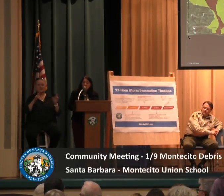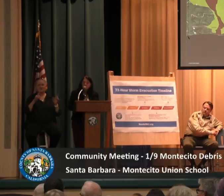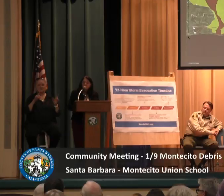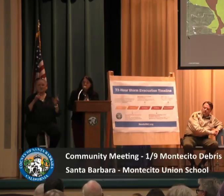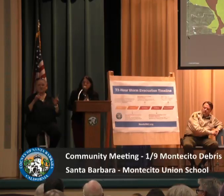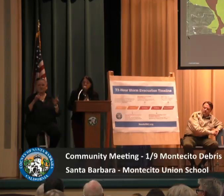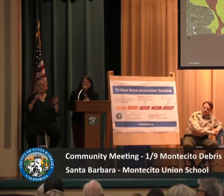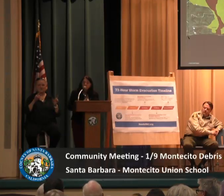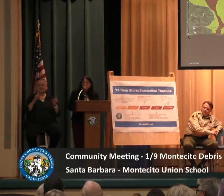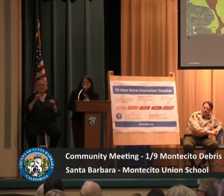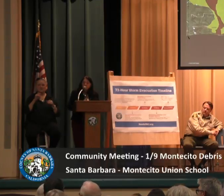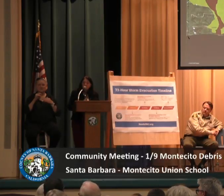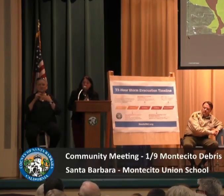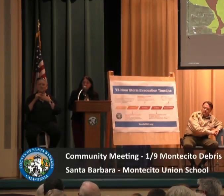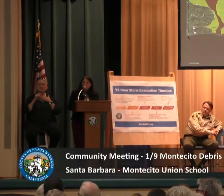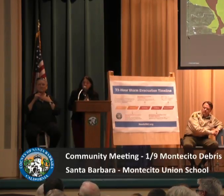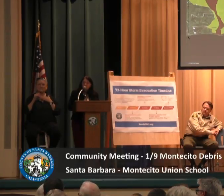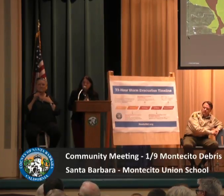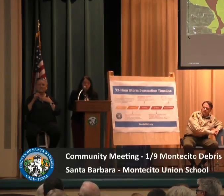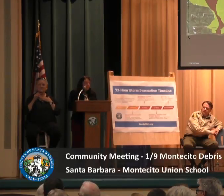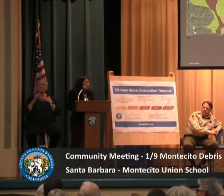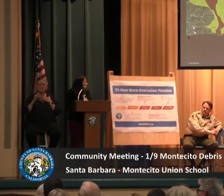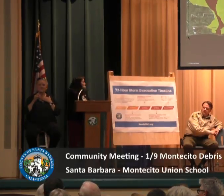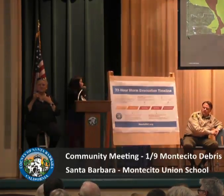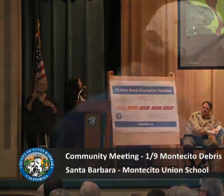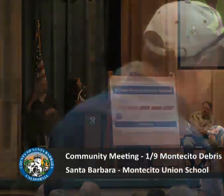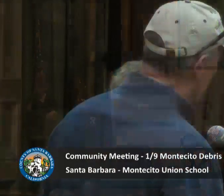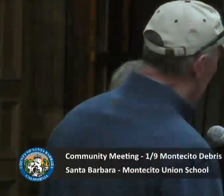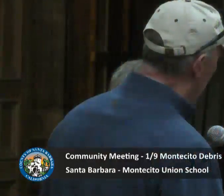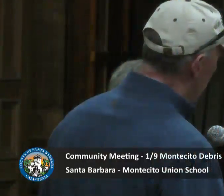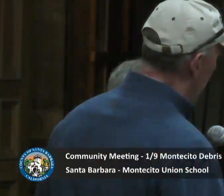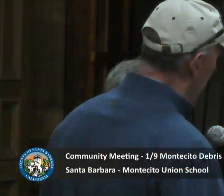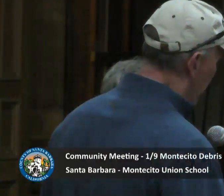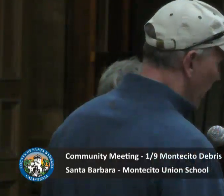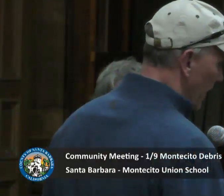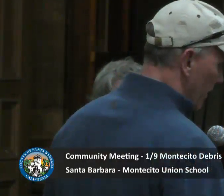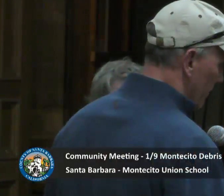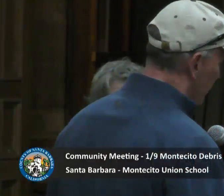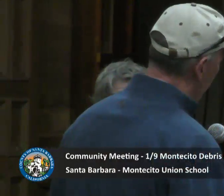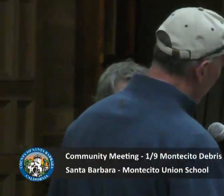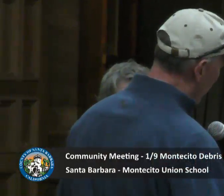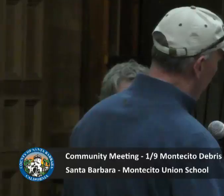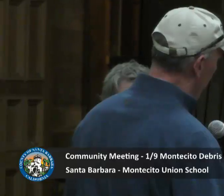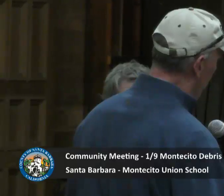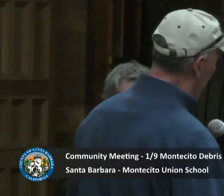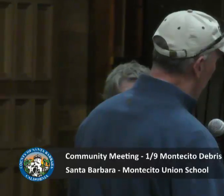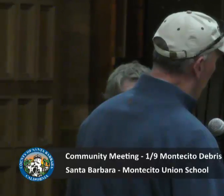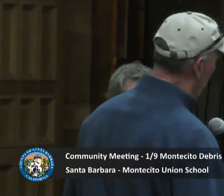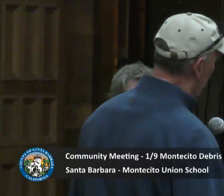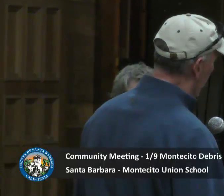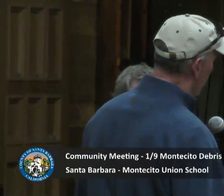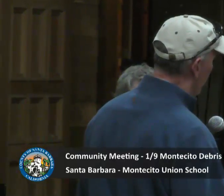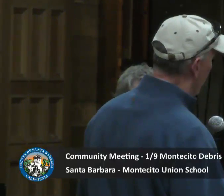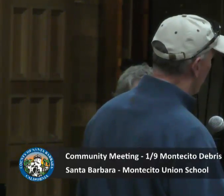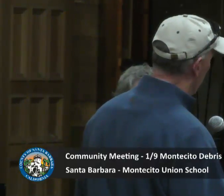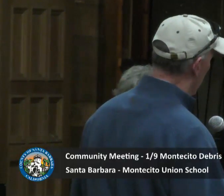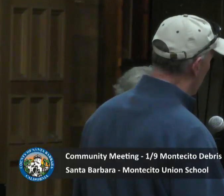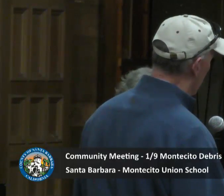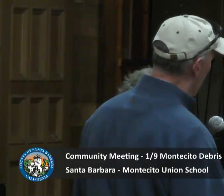creek in our back. Been here 7 years. I've Oak Creek, water.